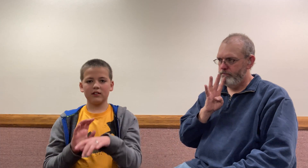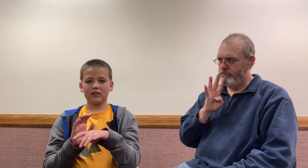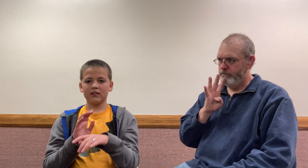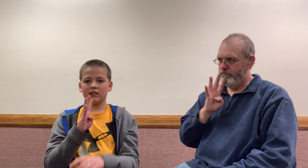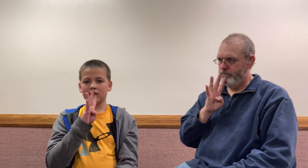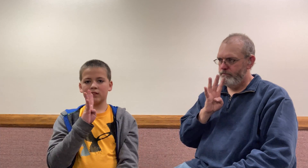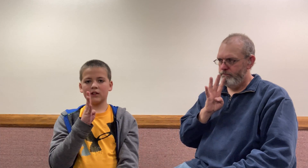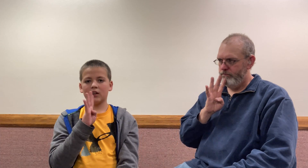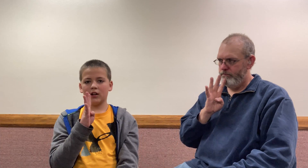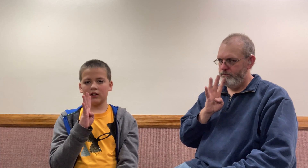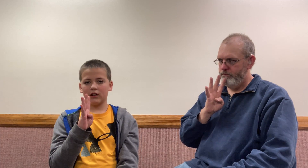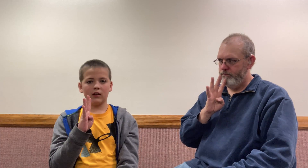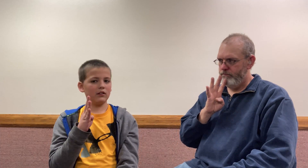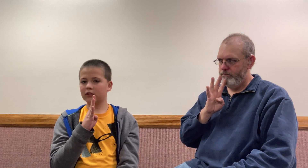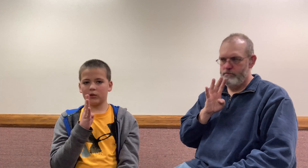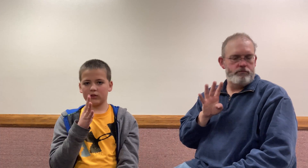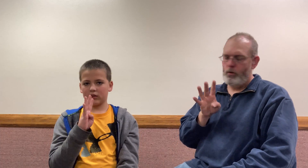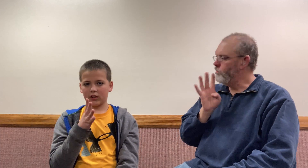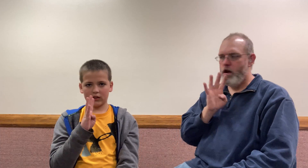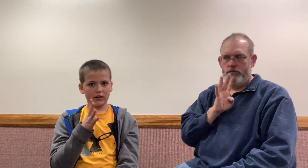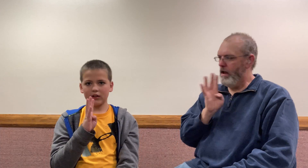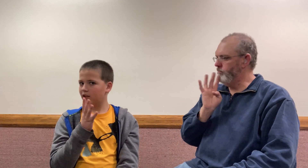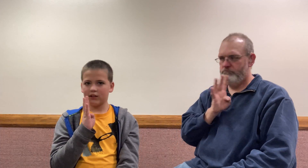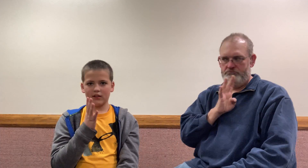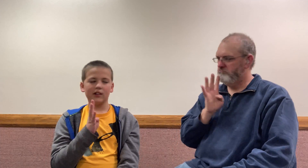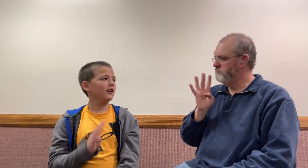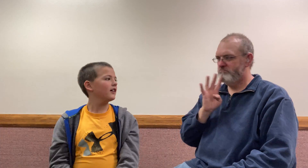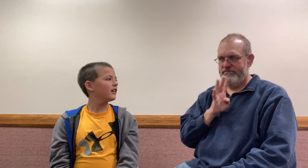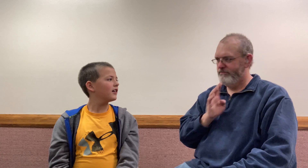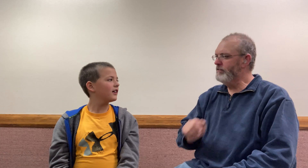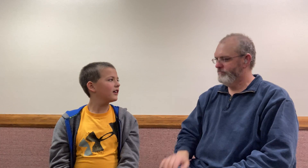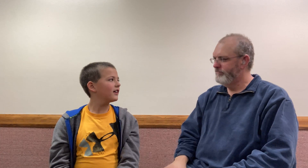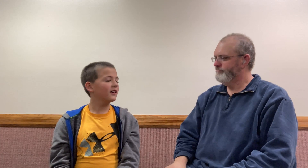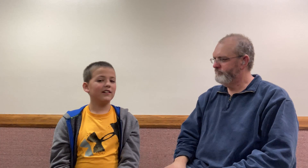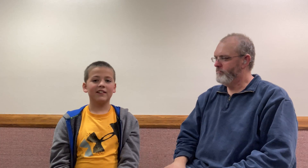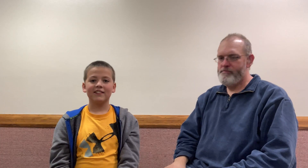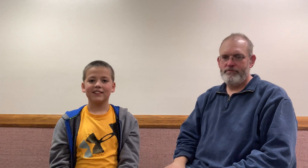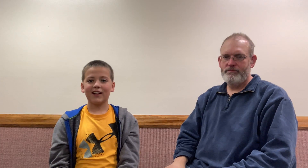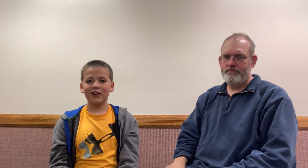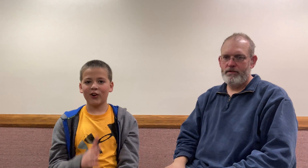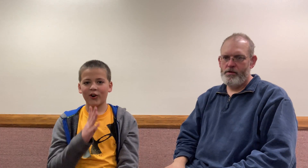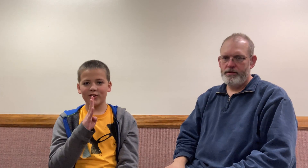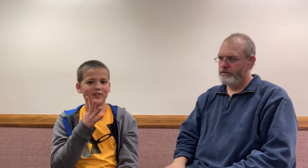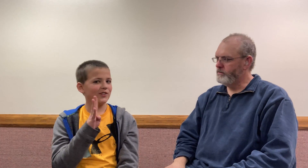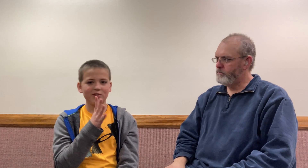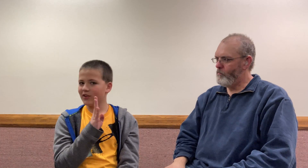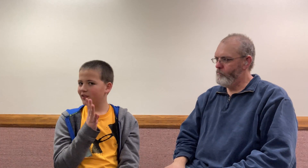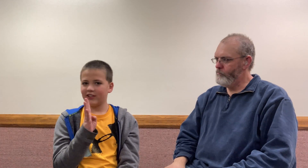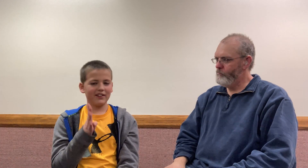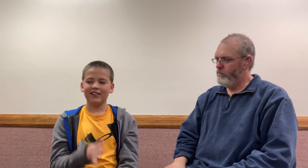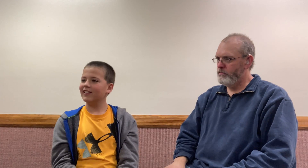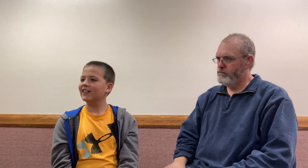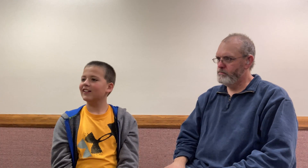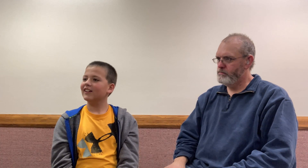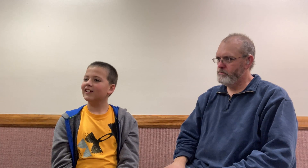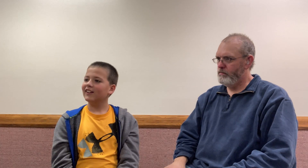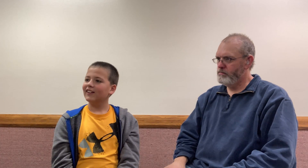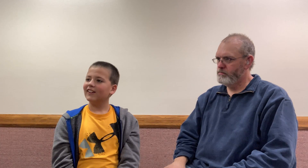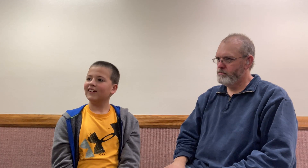It's talk and don't talk. Yep. Kind of So hard. what if to it was do it with, don't touch your neighbor? If you're